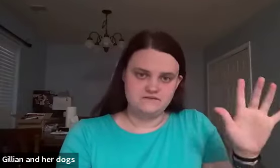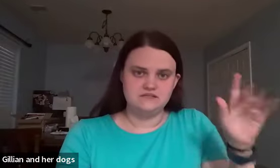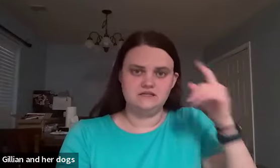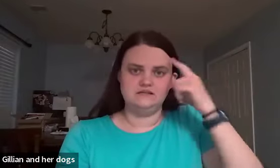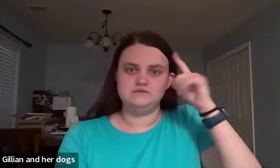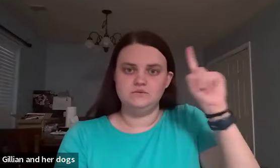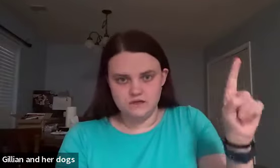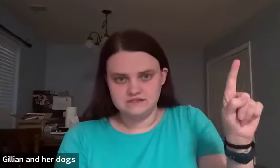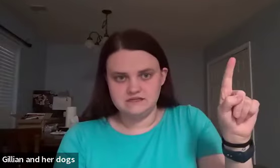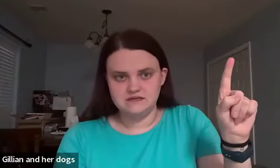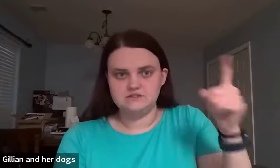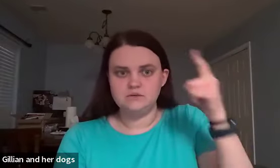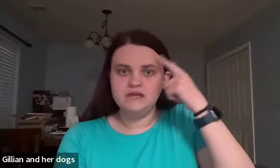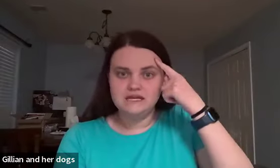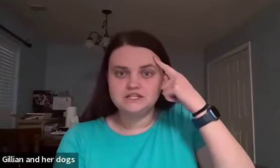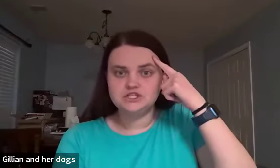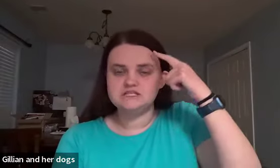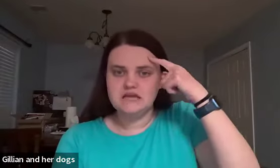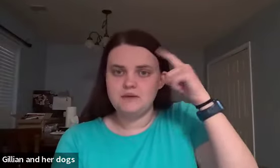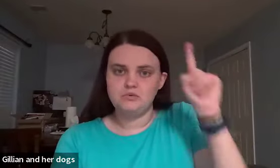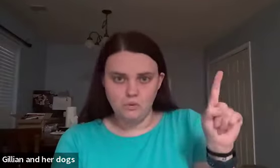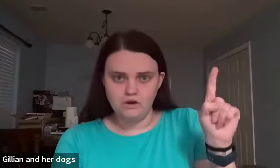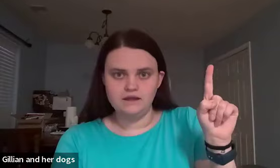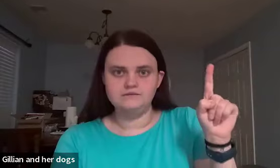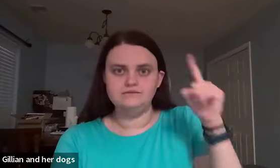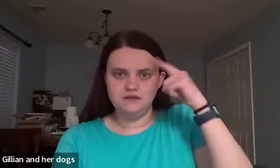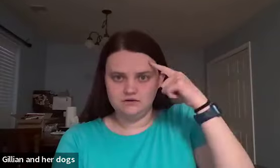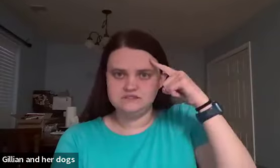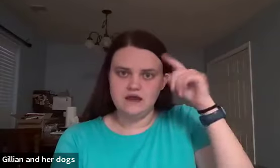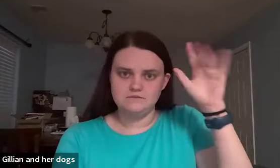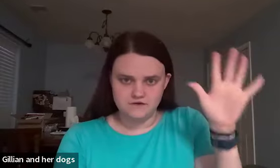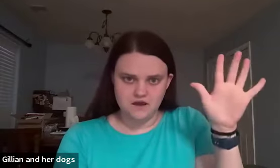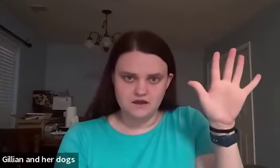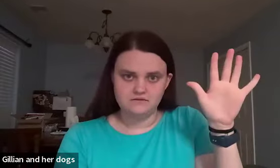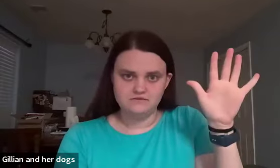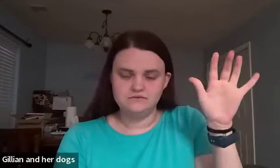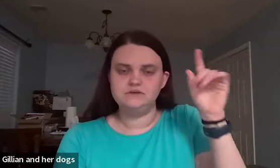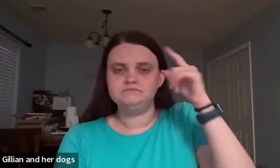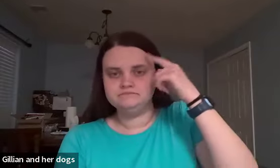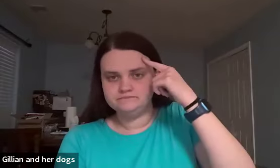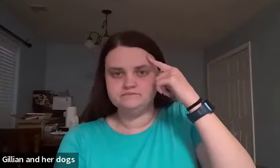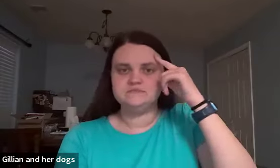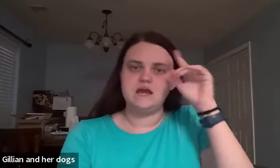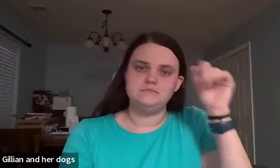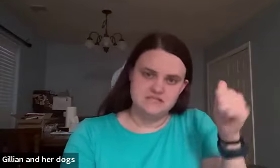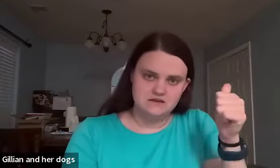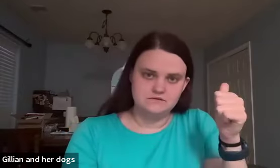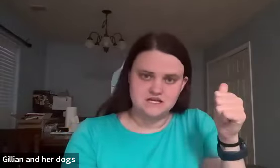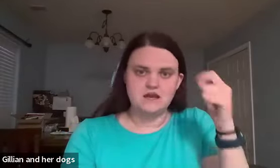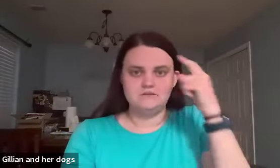5 cents, 1 cent. So penny is just tap 1, nickels tap 5, tap 10 for